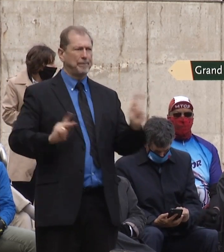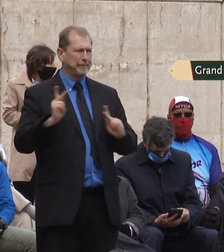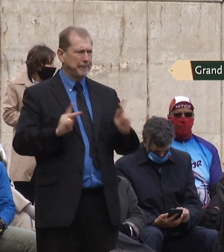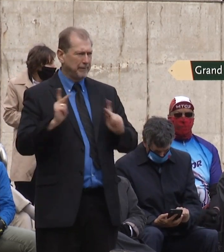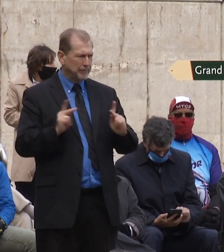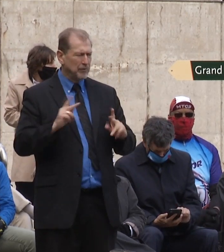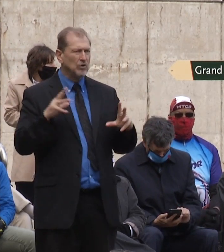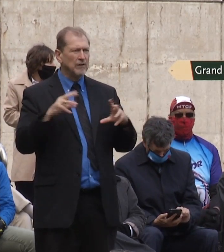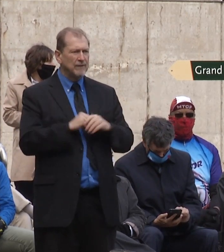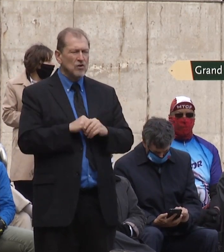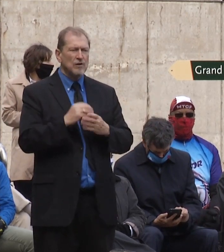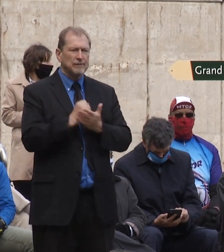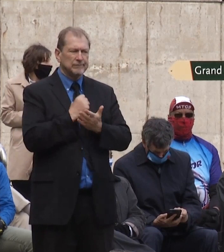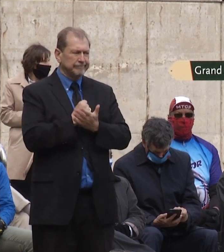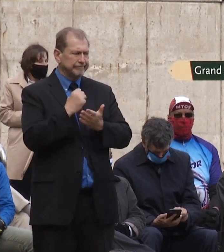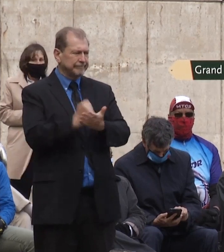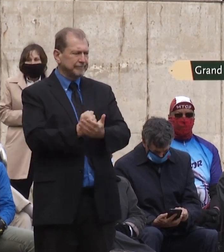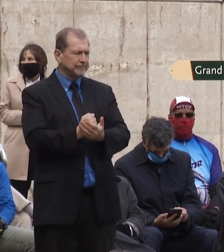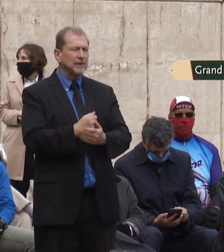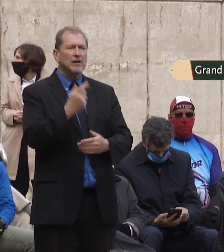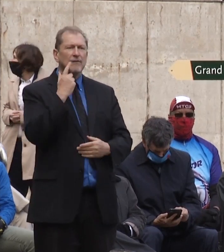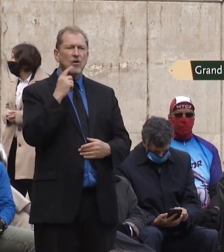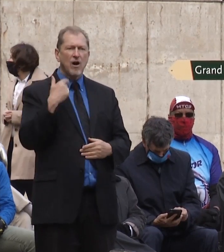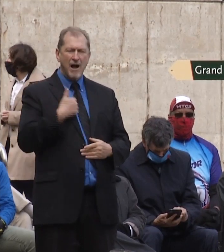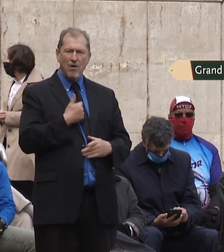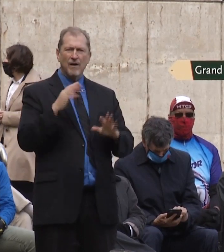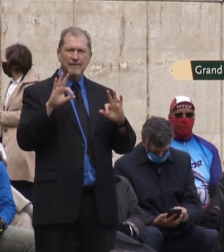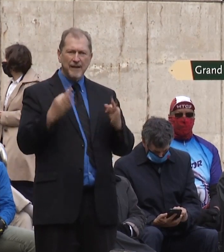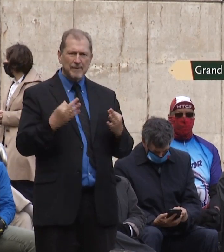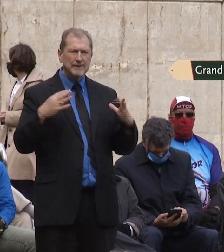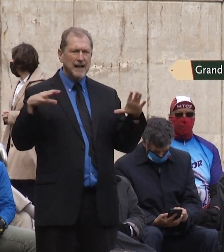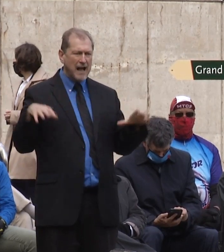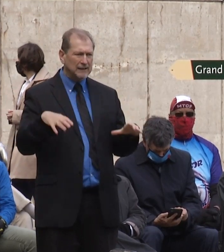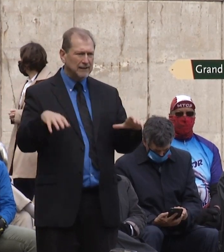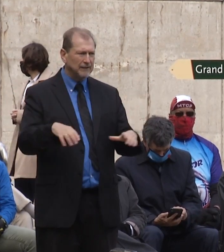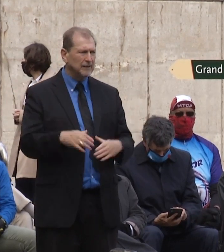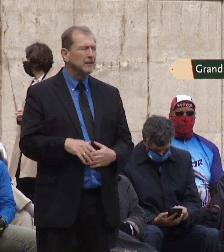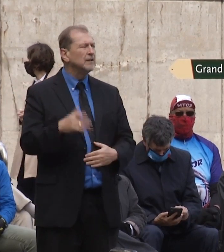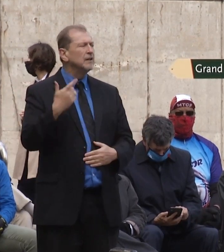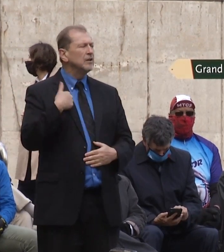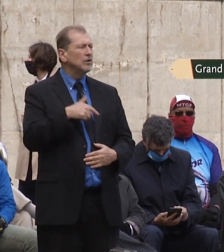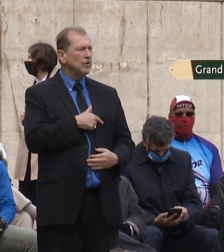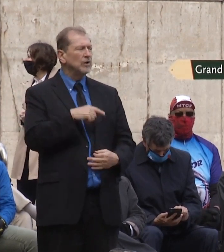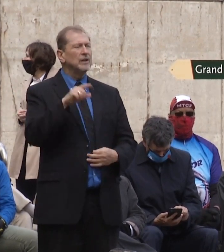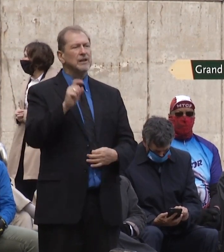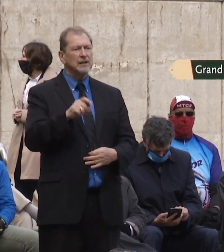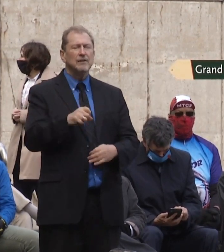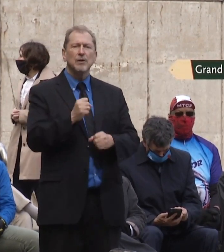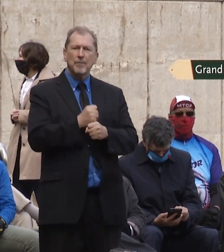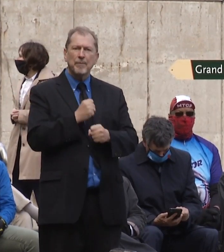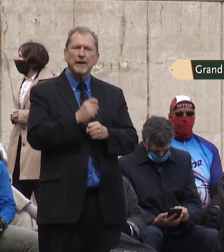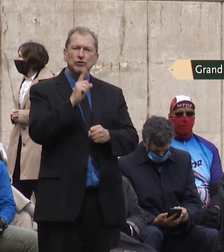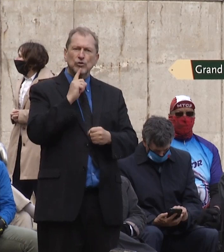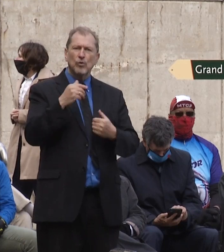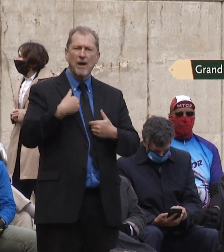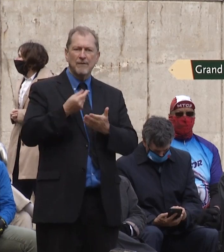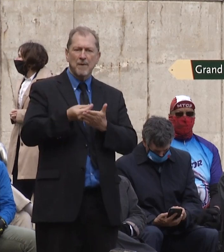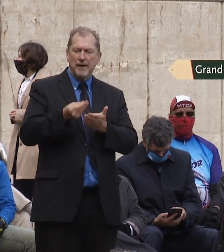career or start a family. We need to be making investments like this